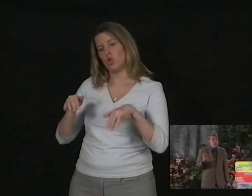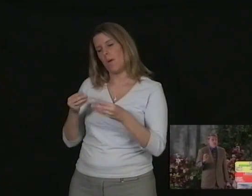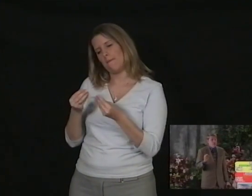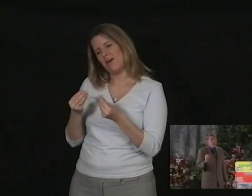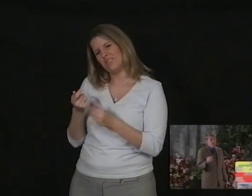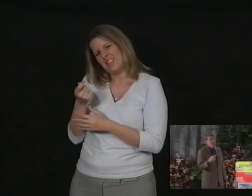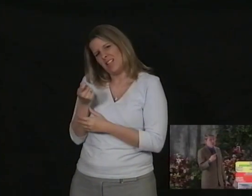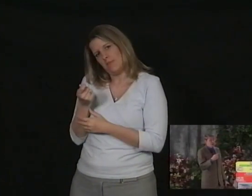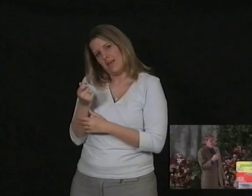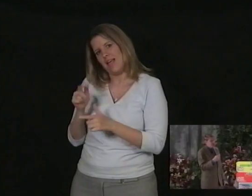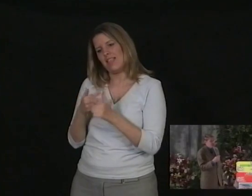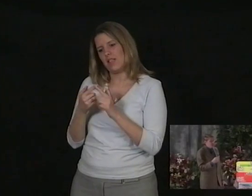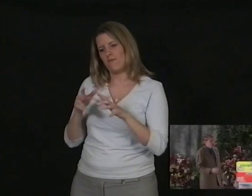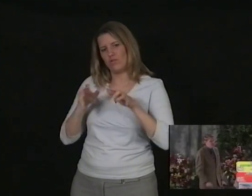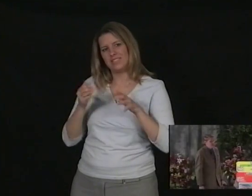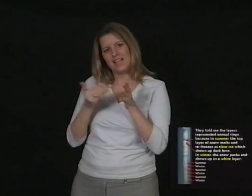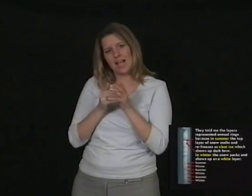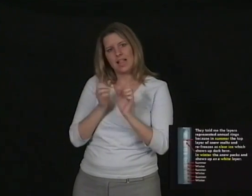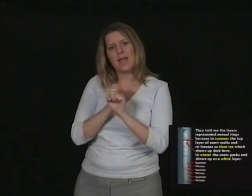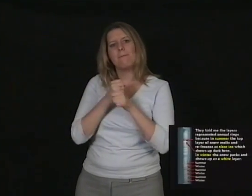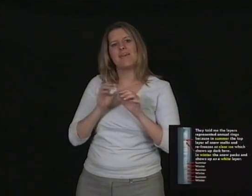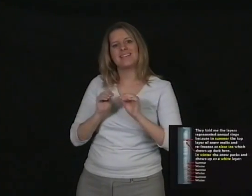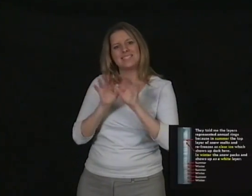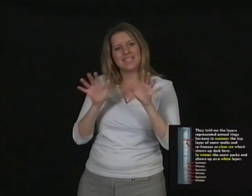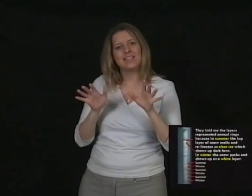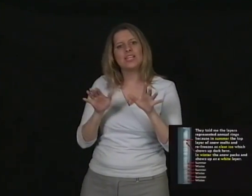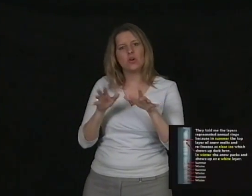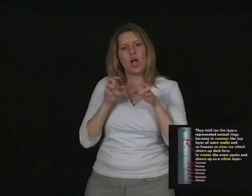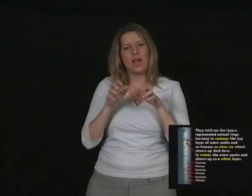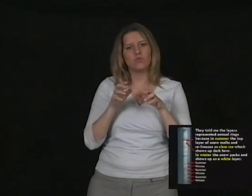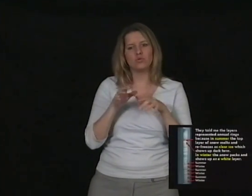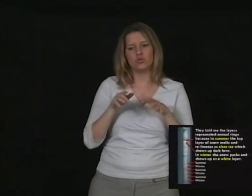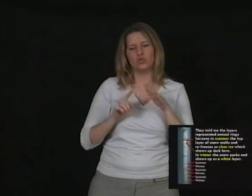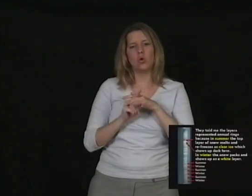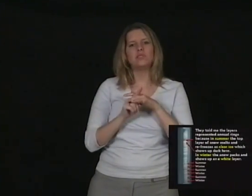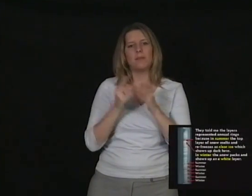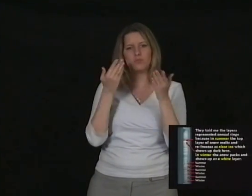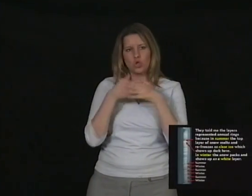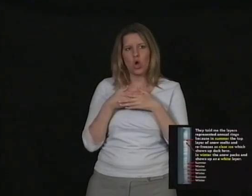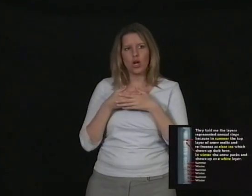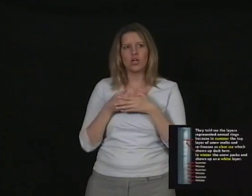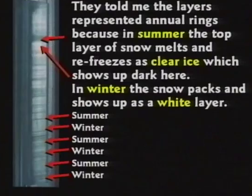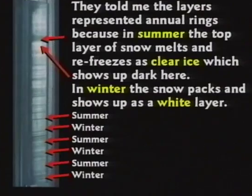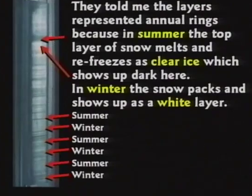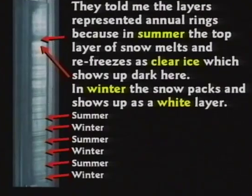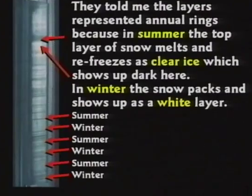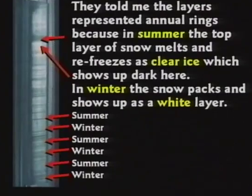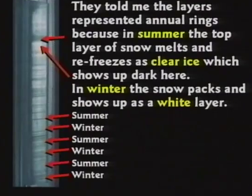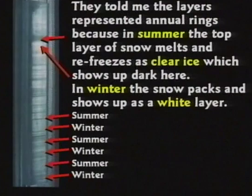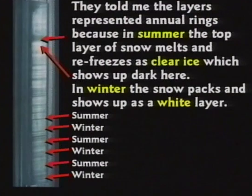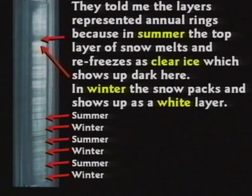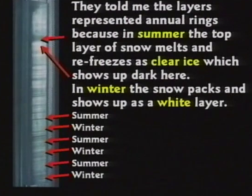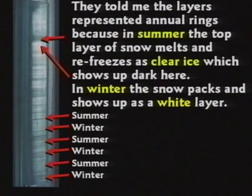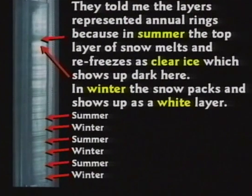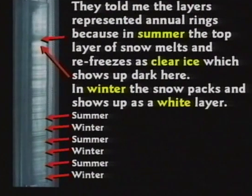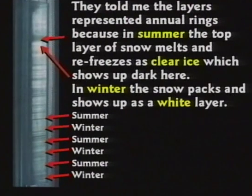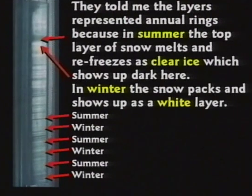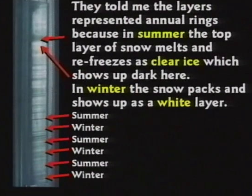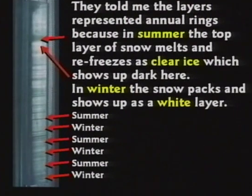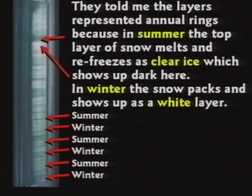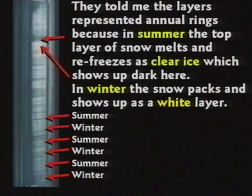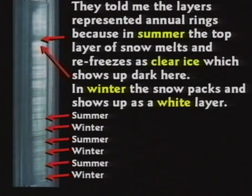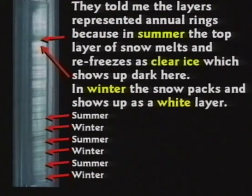clear ice, which shows up dark here on the picture. In the winter, it packs the snow and it makes white ice. So what we have here